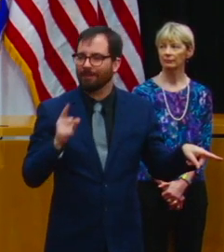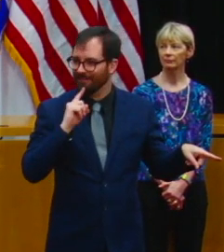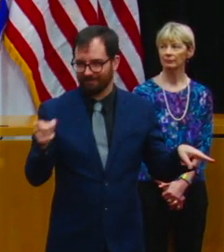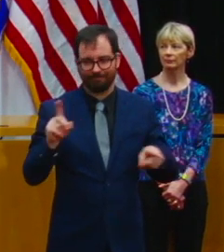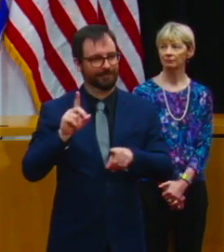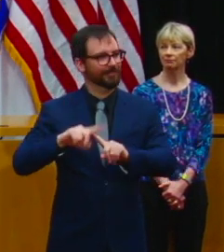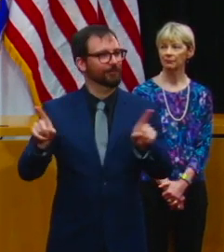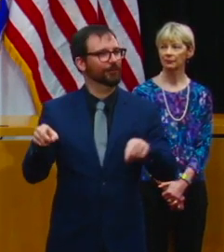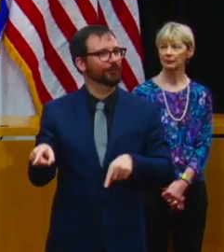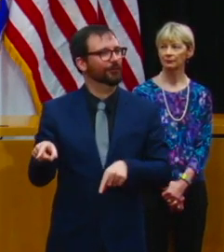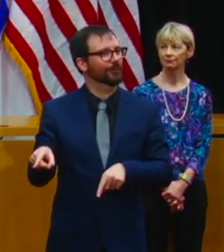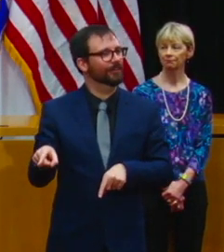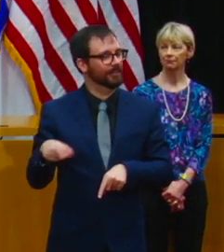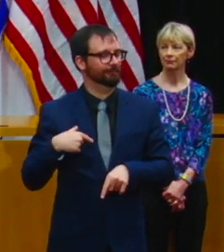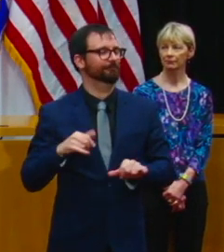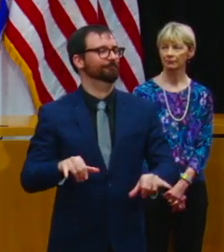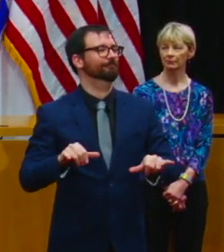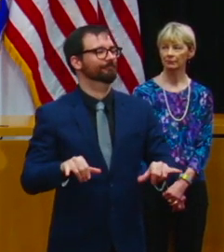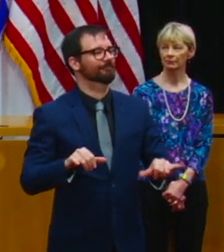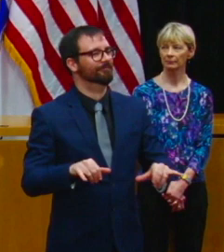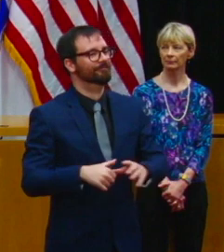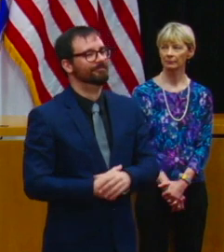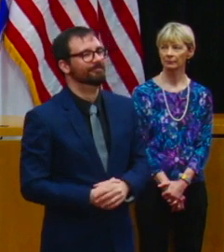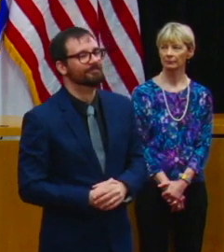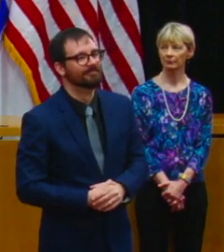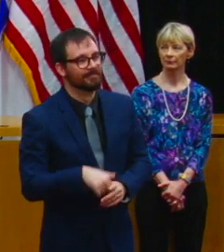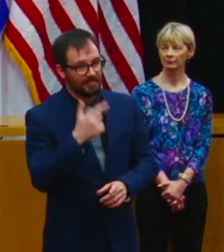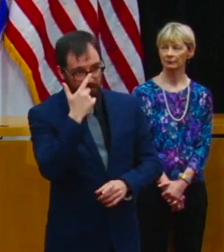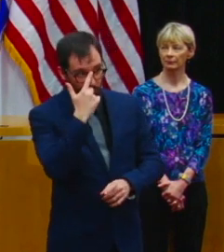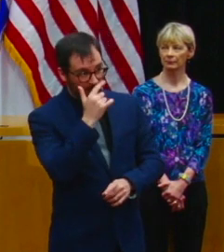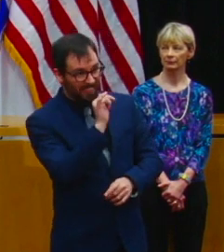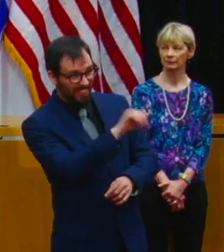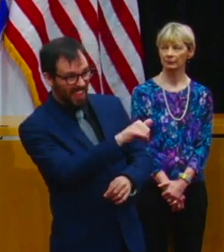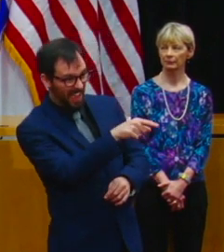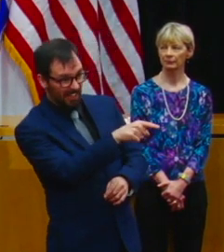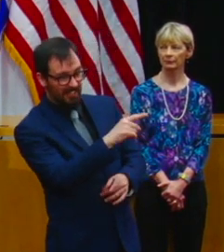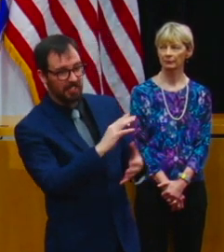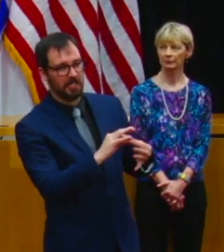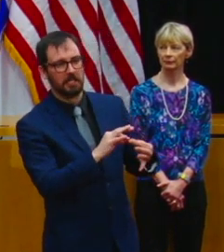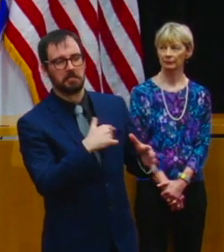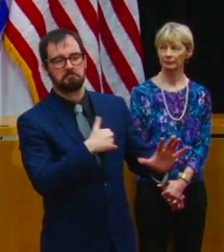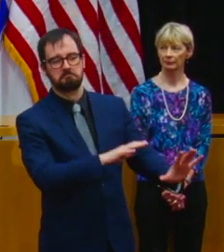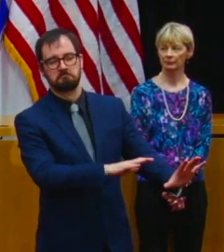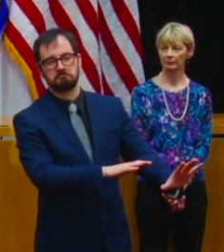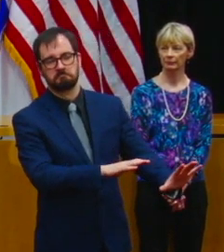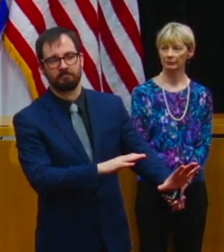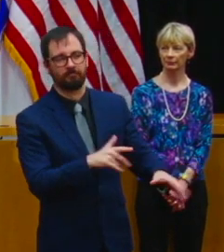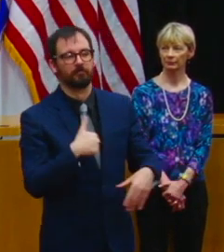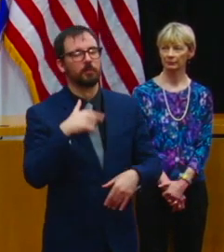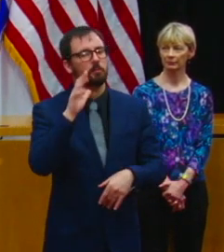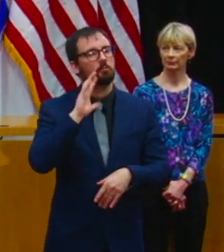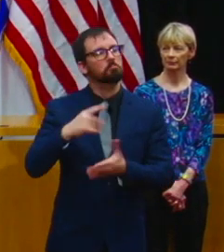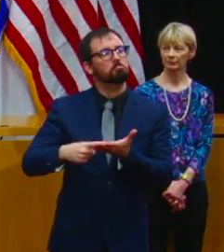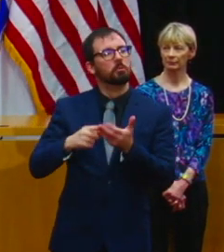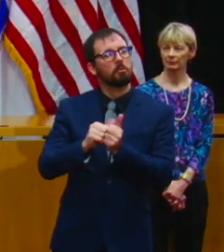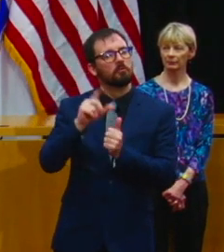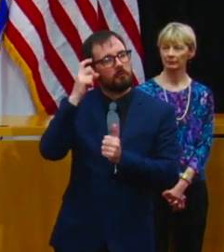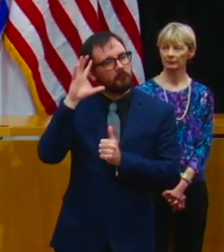So I'm not going to comment on the specific there because I've had several conversations with Governor Raimondo about what they're doing